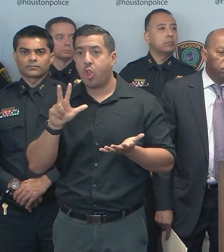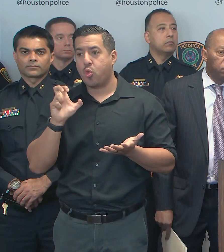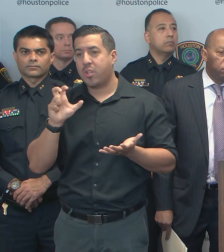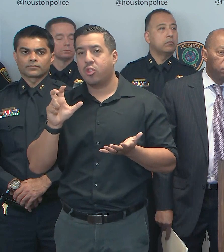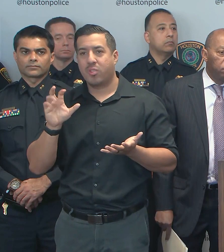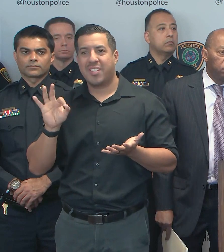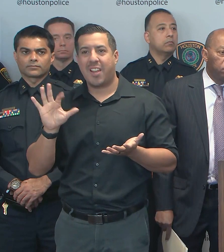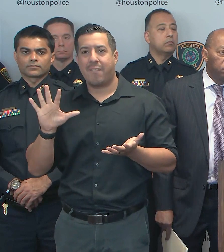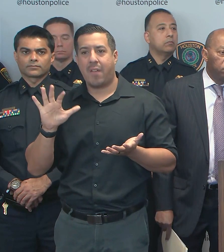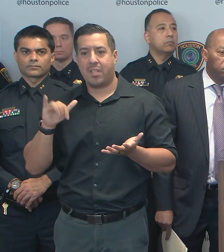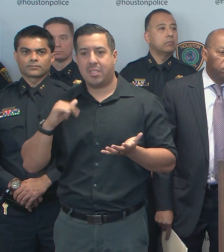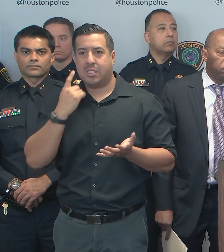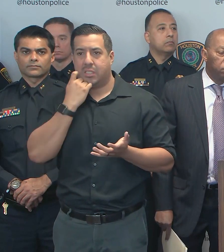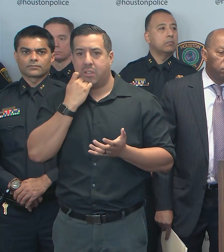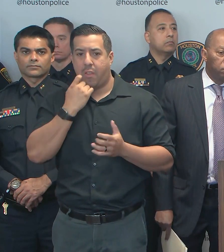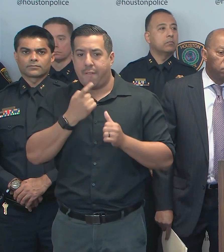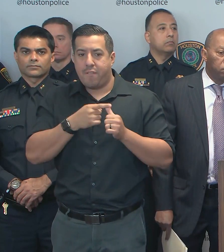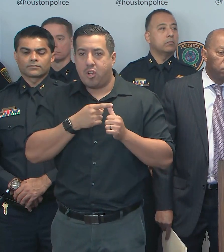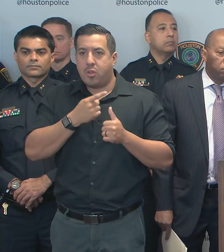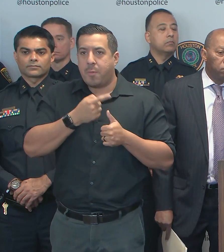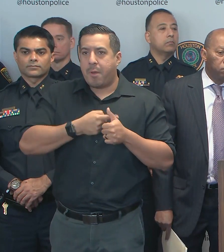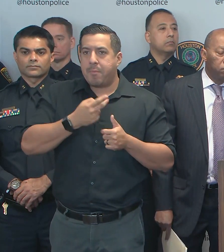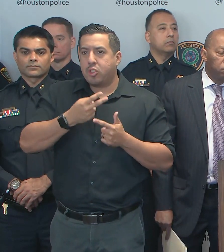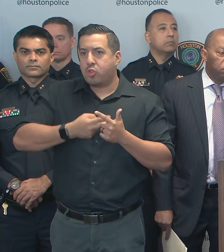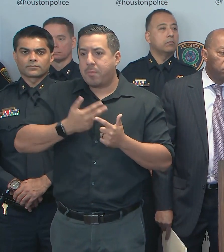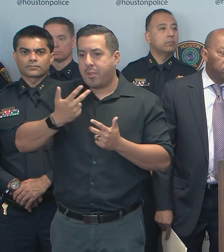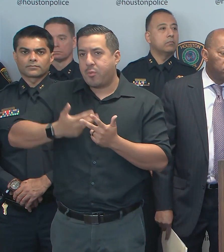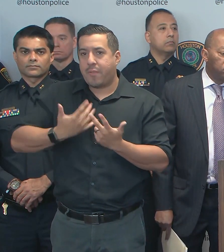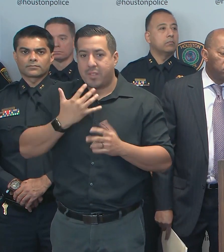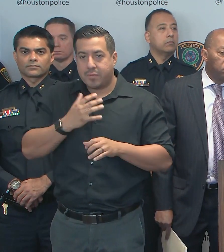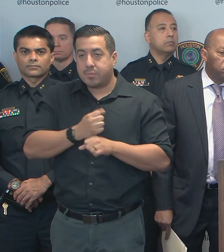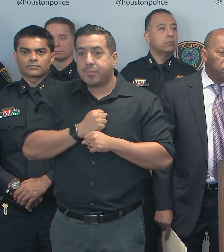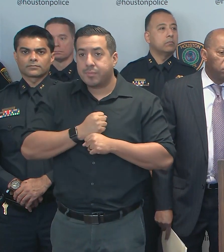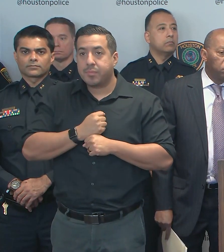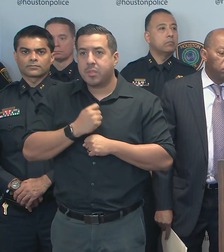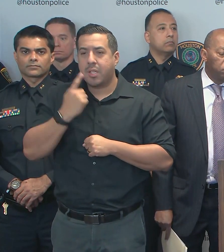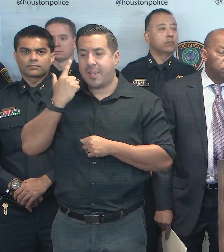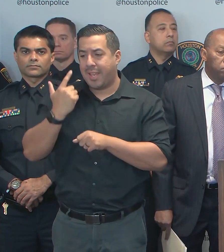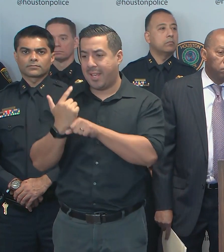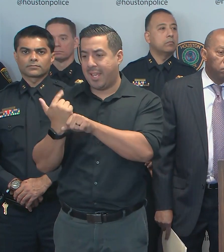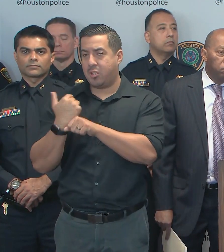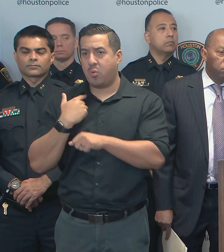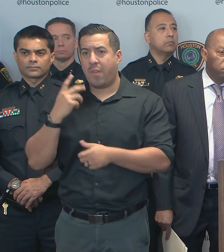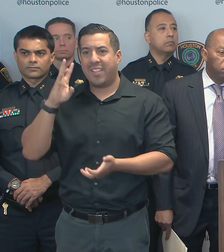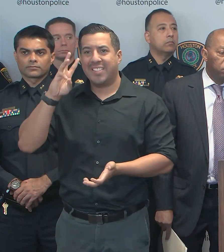395 just in the first couple of months. Last year we seized